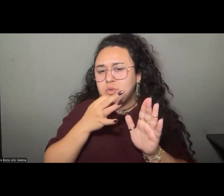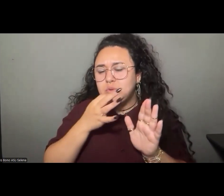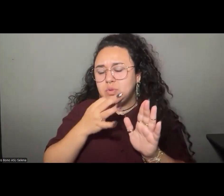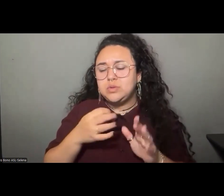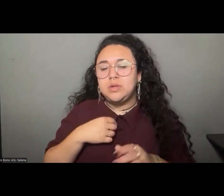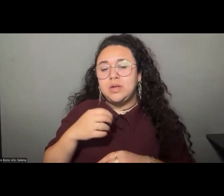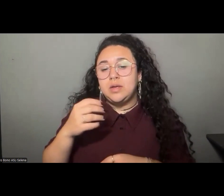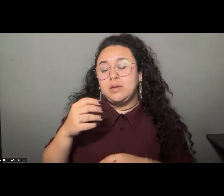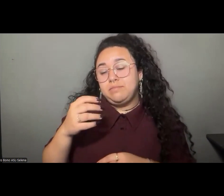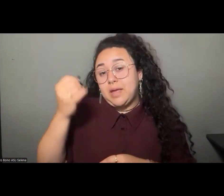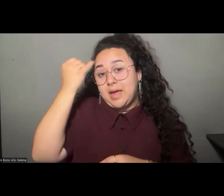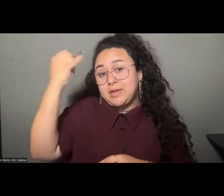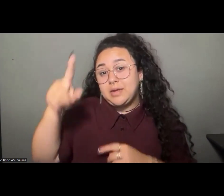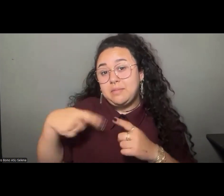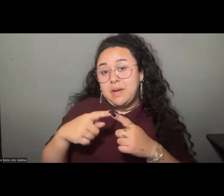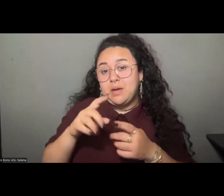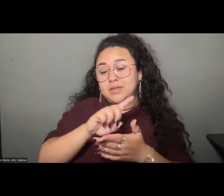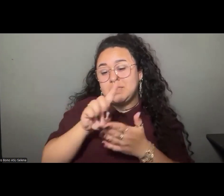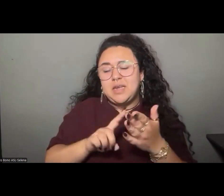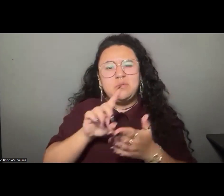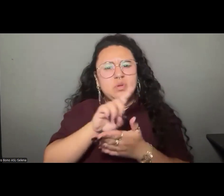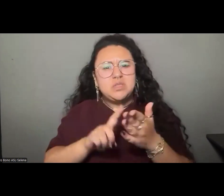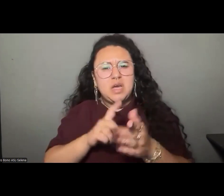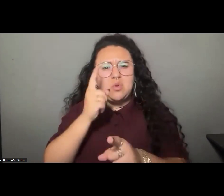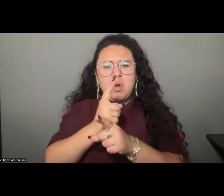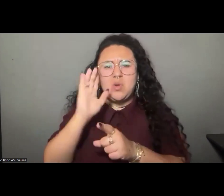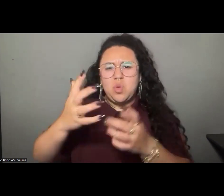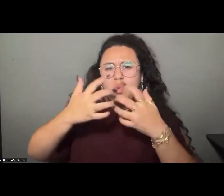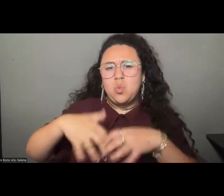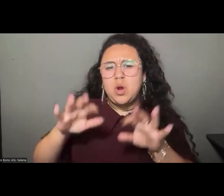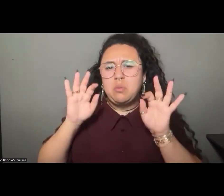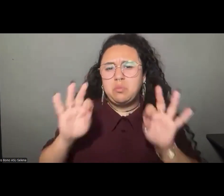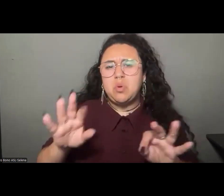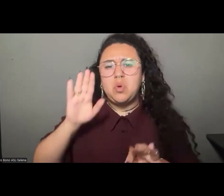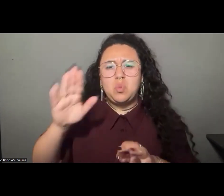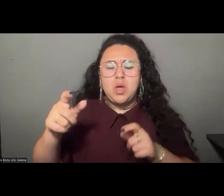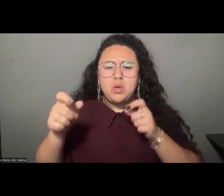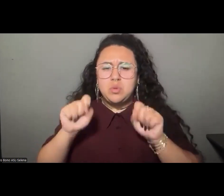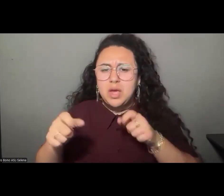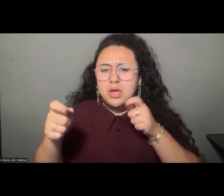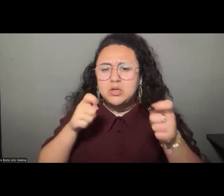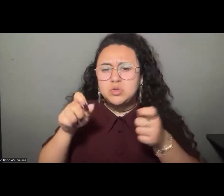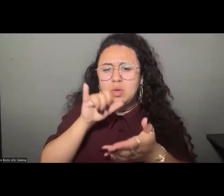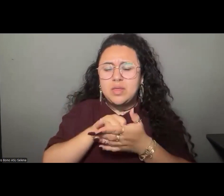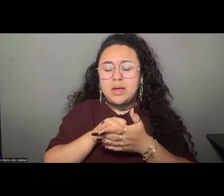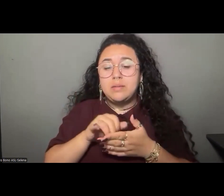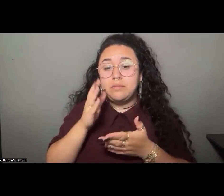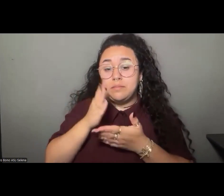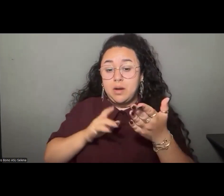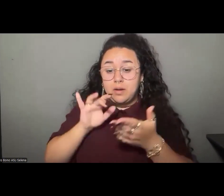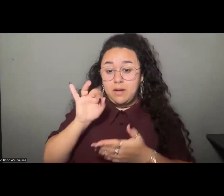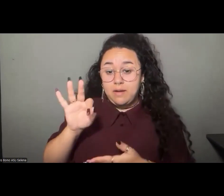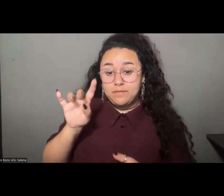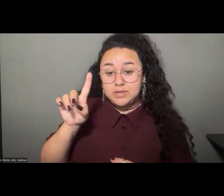it right, then everything's gonna work out. It's gonna work out. You can control that. But part of disability